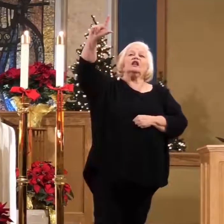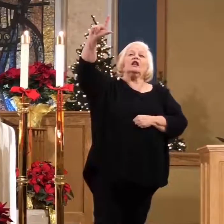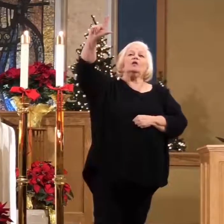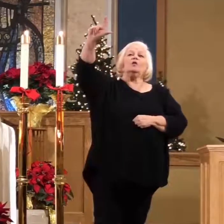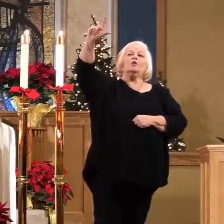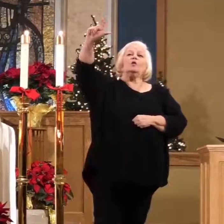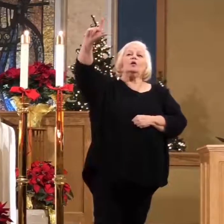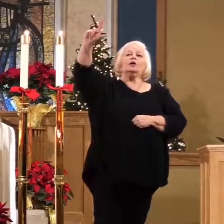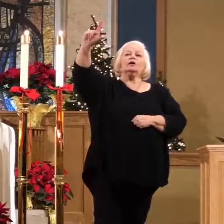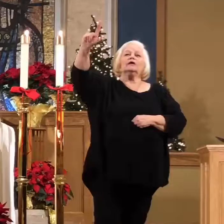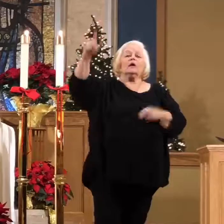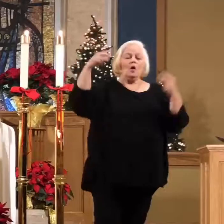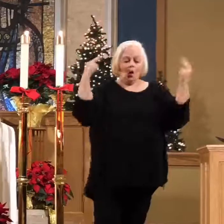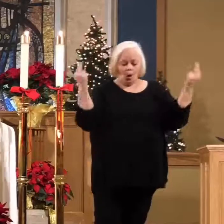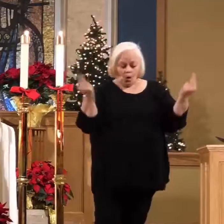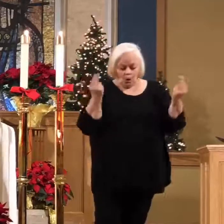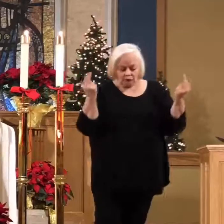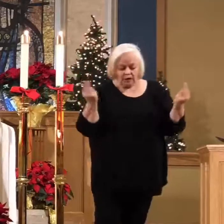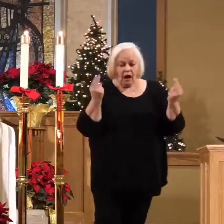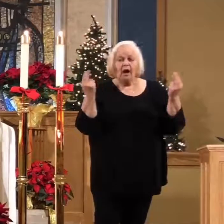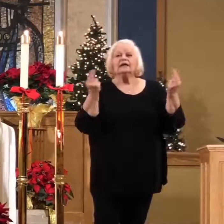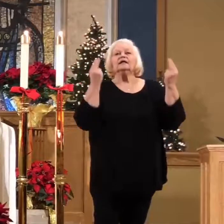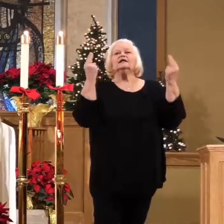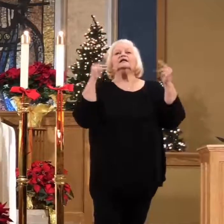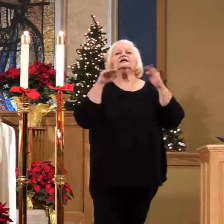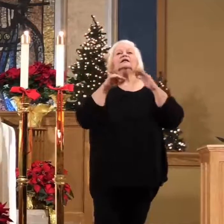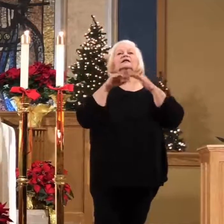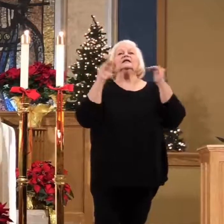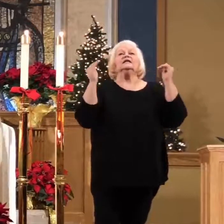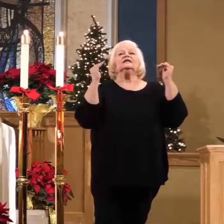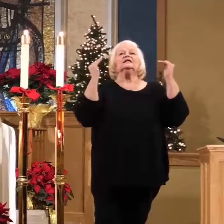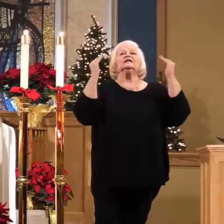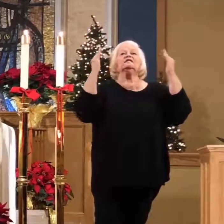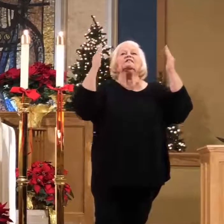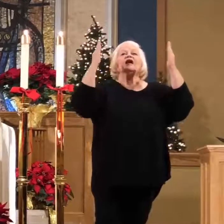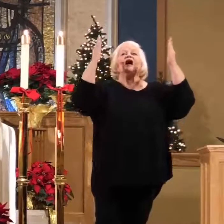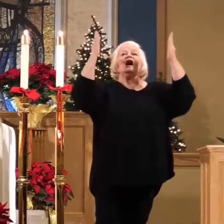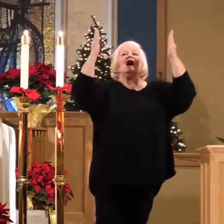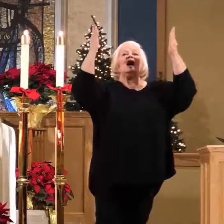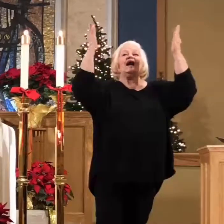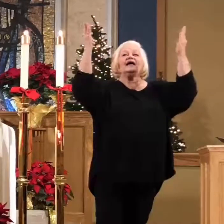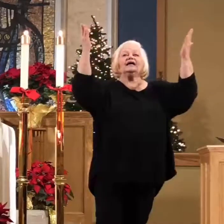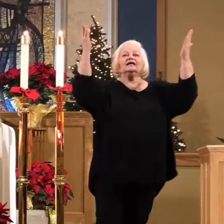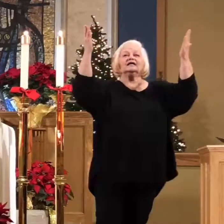the Lord. Hosanna in the